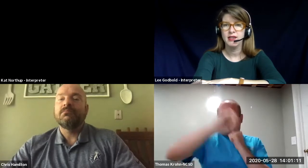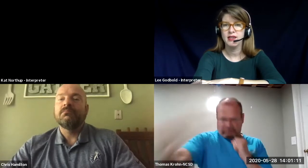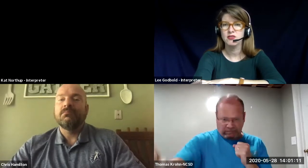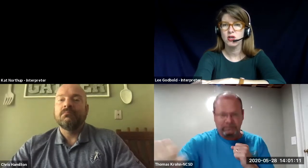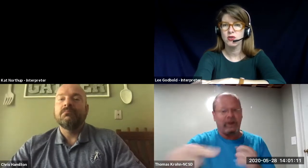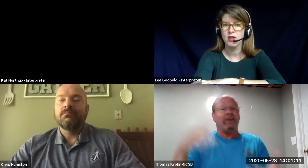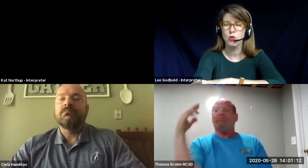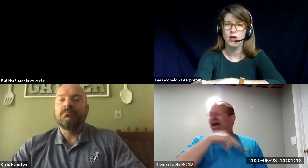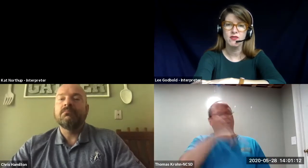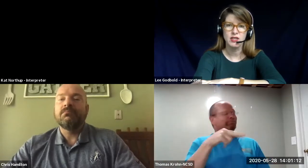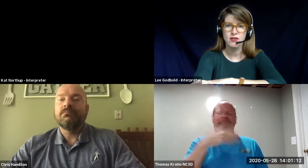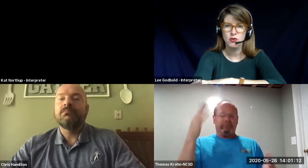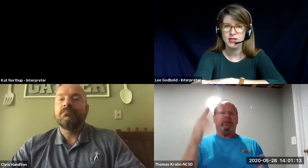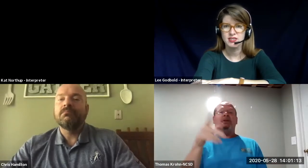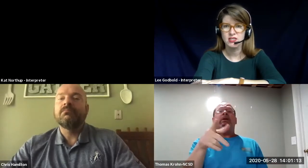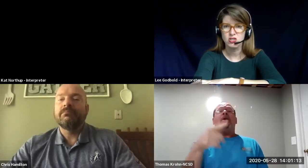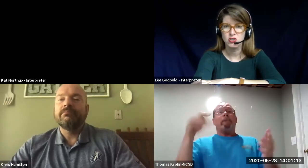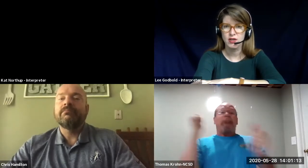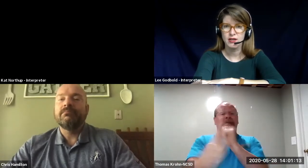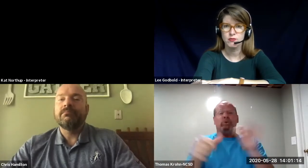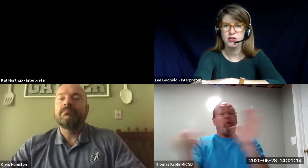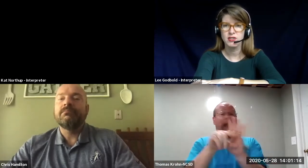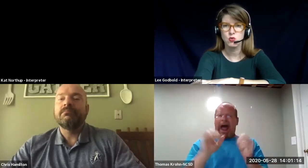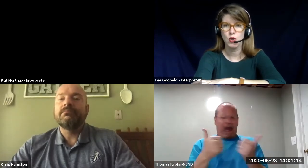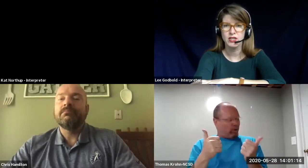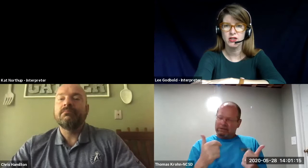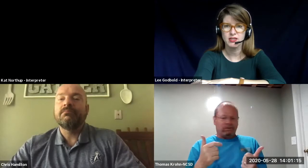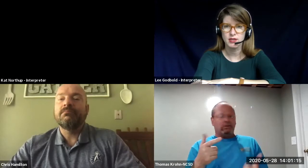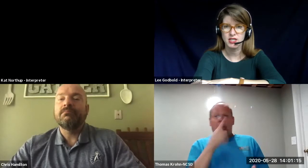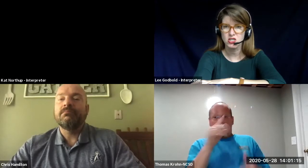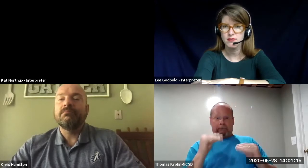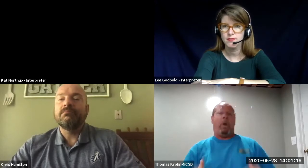if so, they will waive it and give you an extension to that previous 1-year expectation.